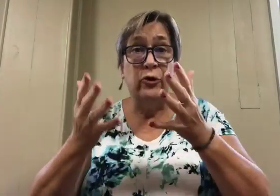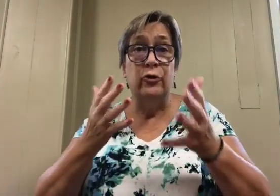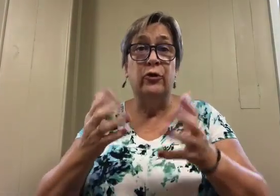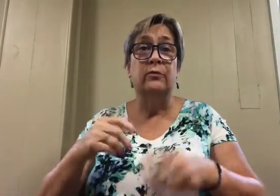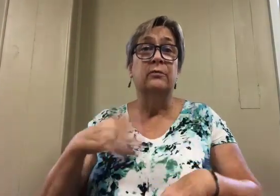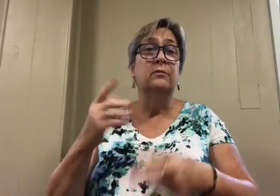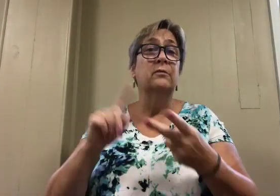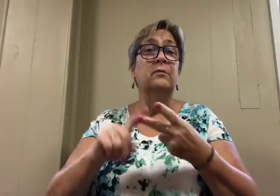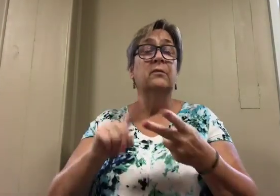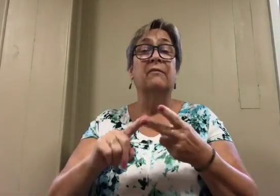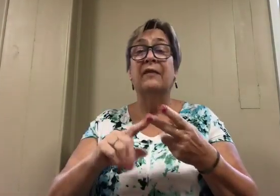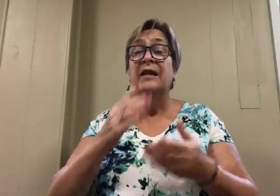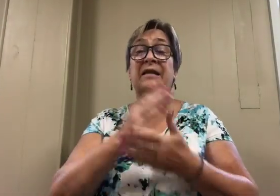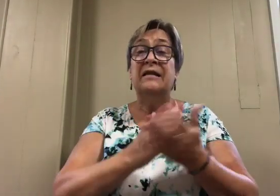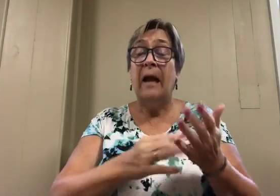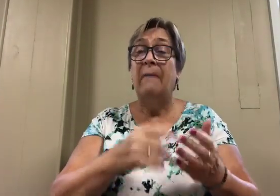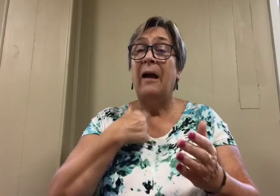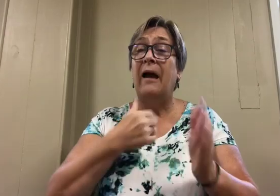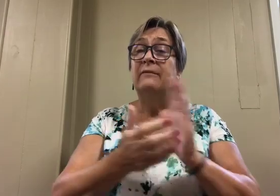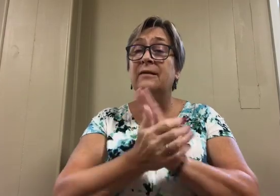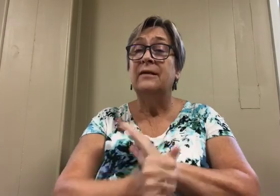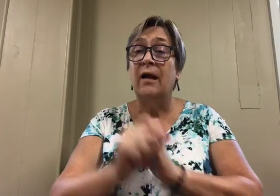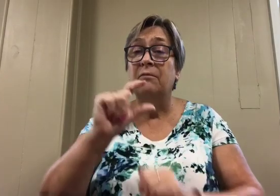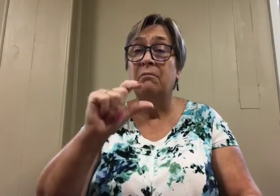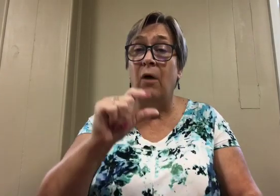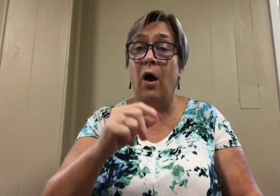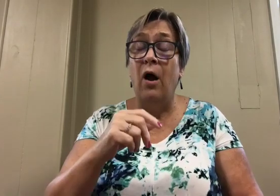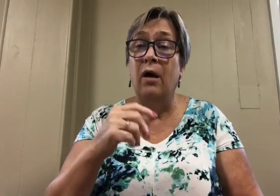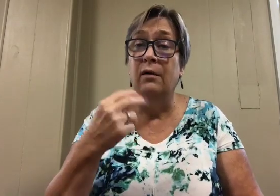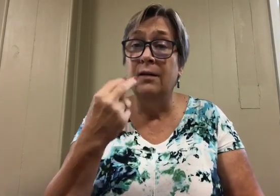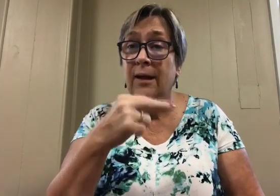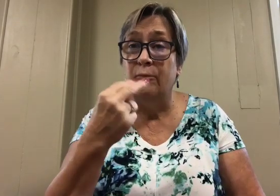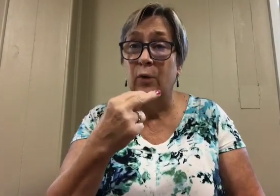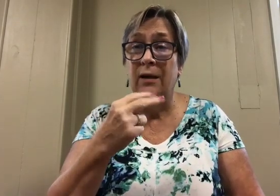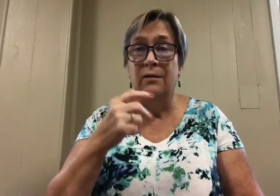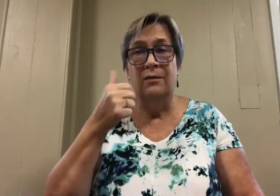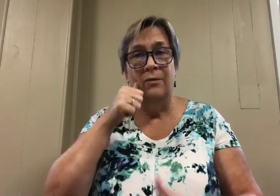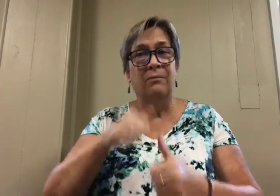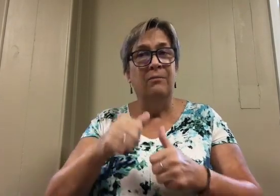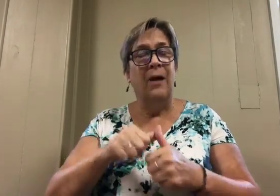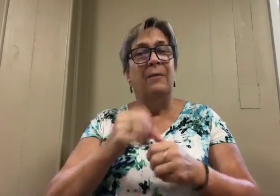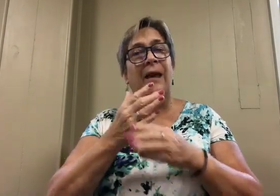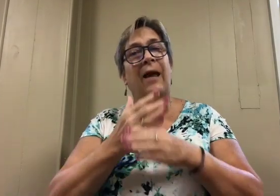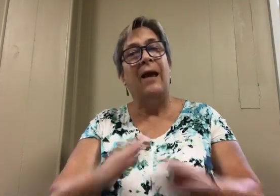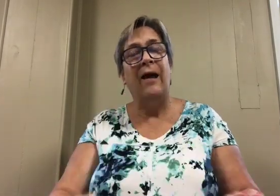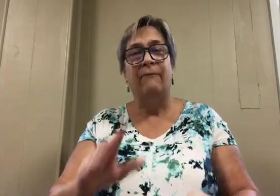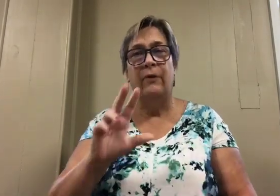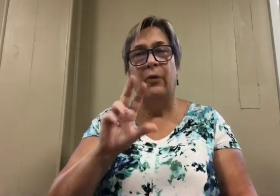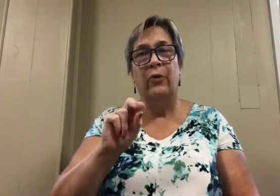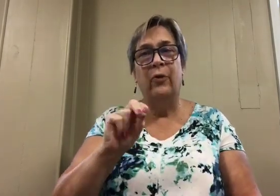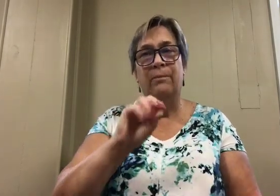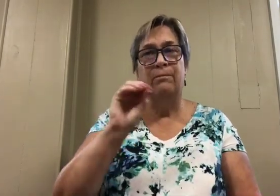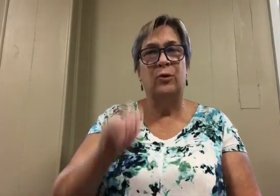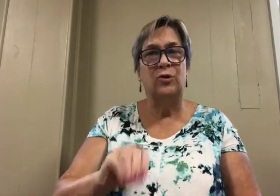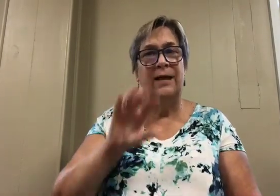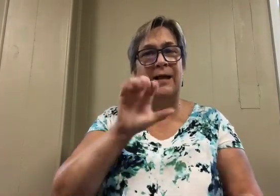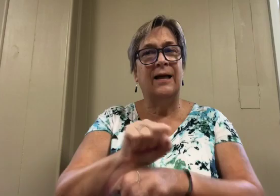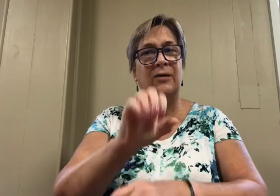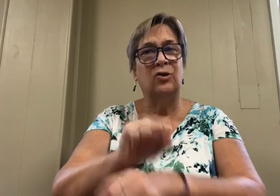communication with hearing people could be done through gestures, or maybe some have some skills with lip reading. But please remember, there's an average